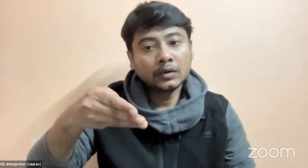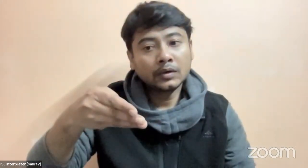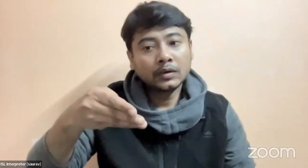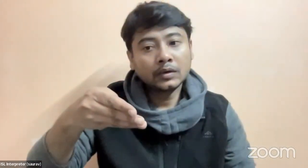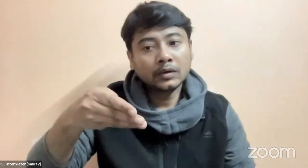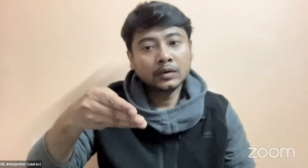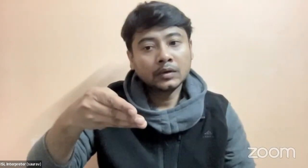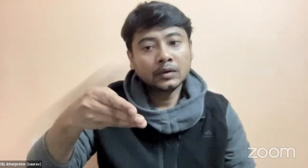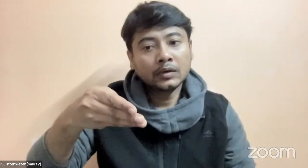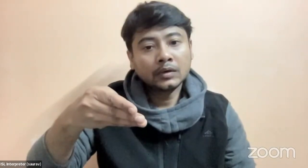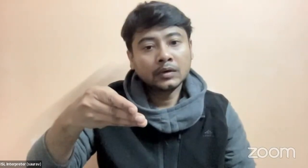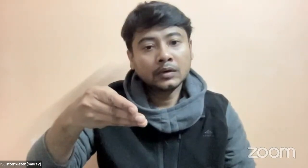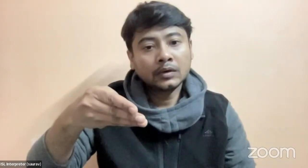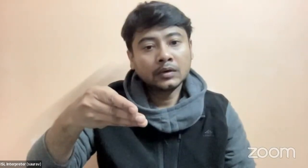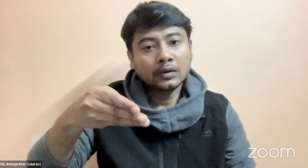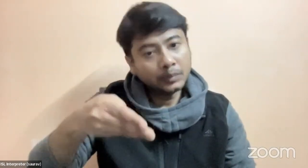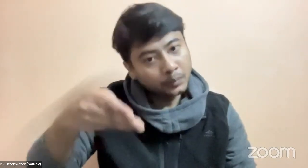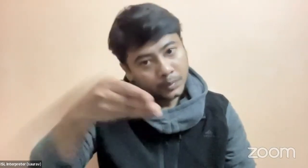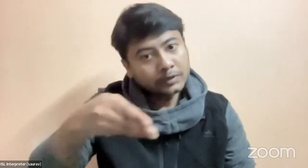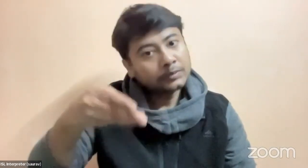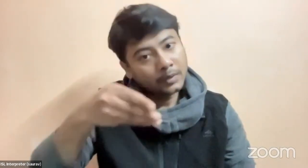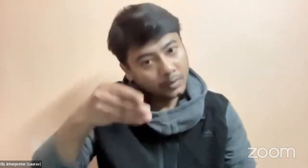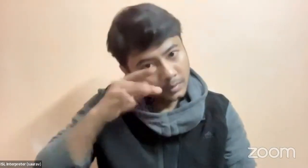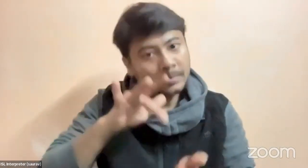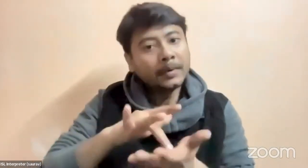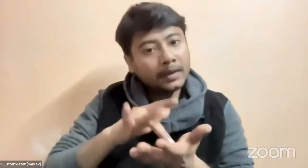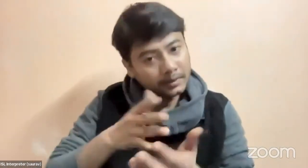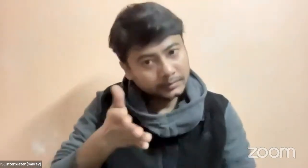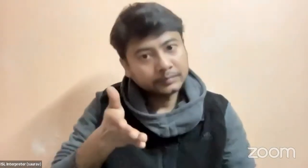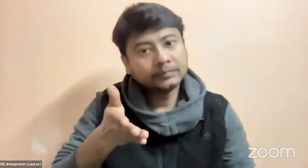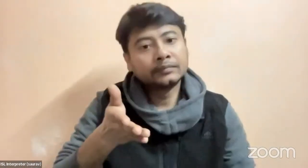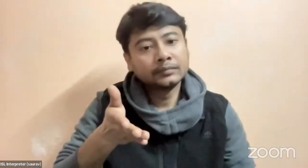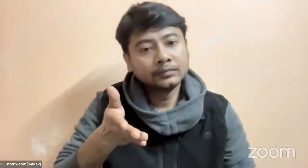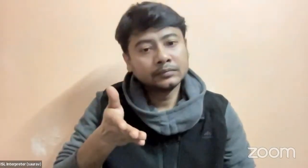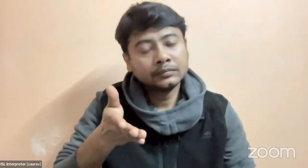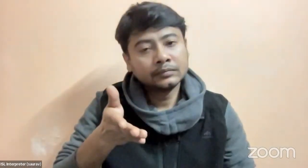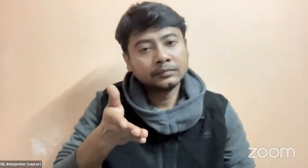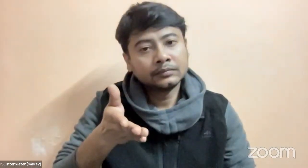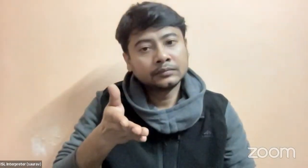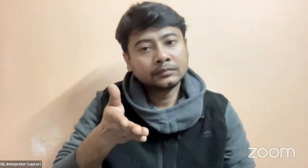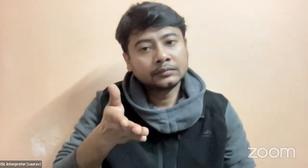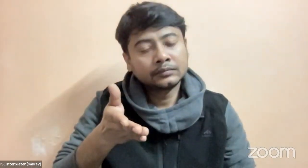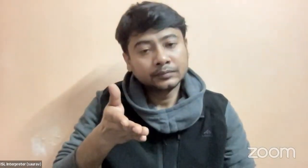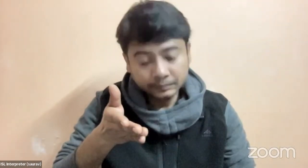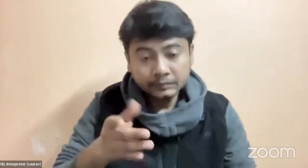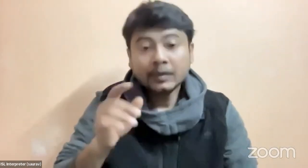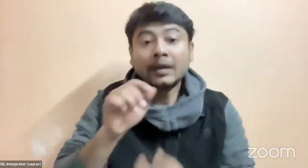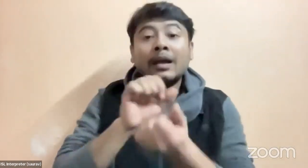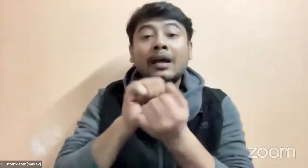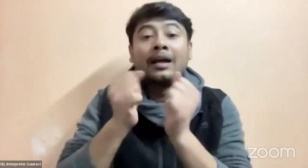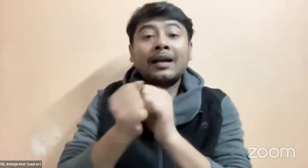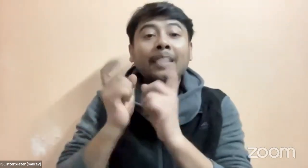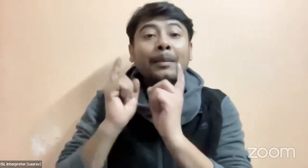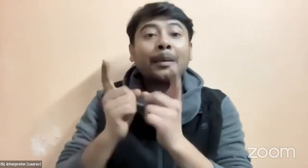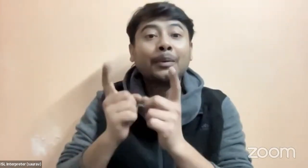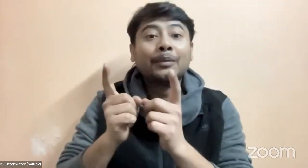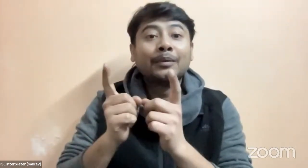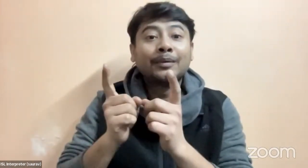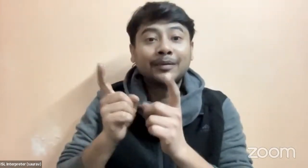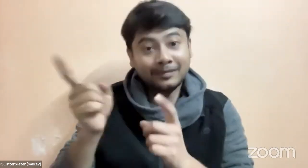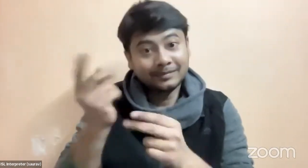And if you go to my Guru Maharaj mentions this very, very specifically. He says that when you go to